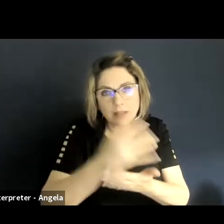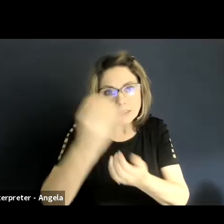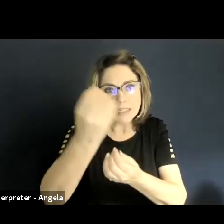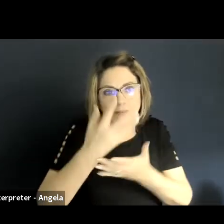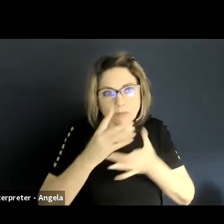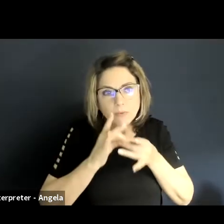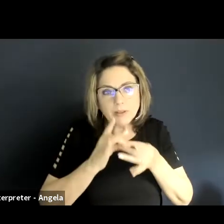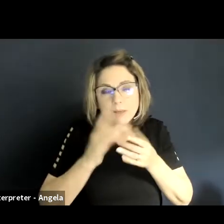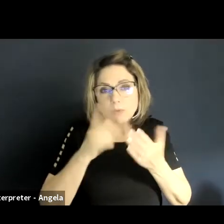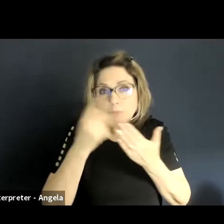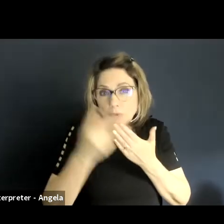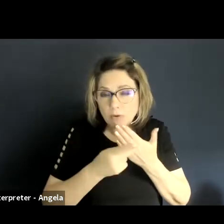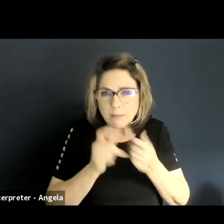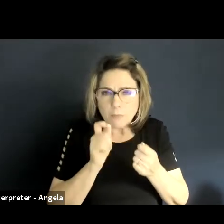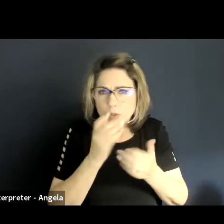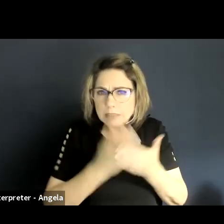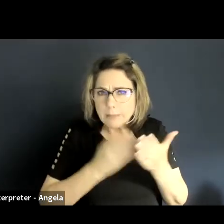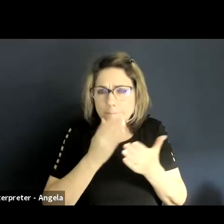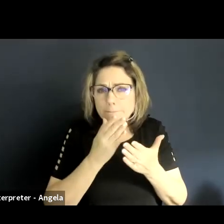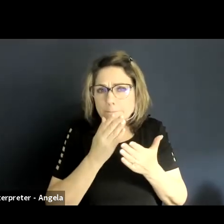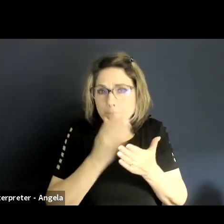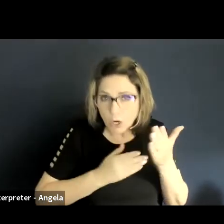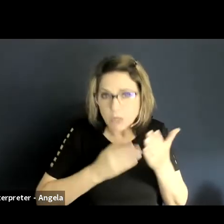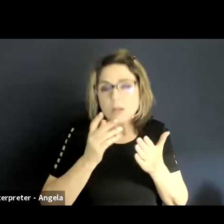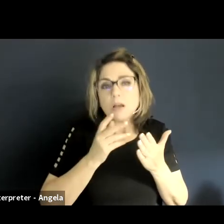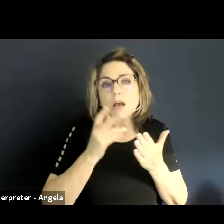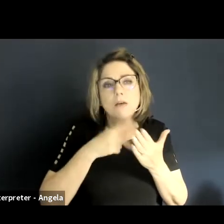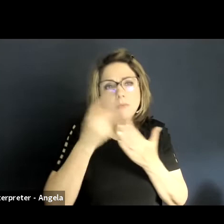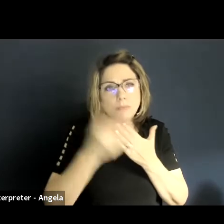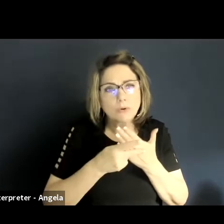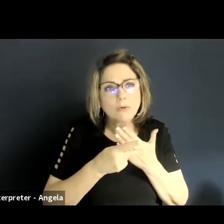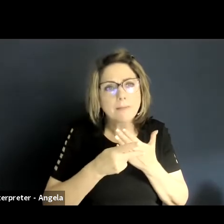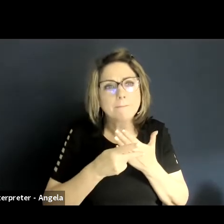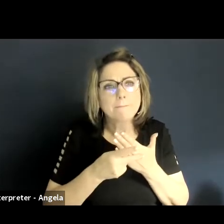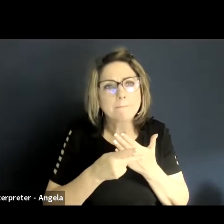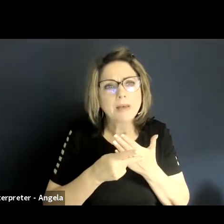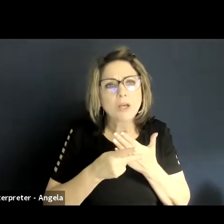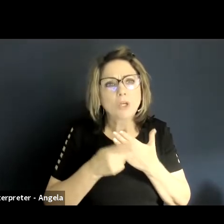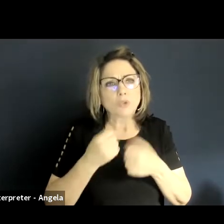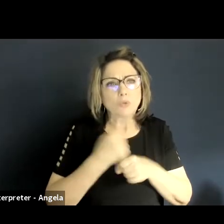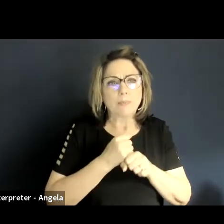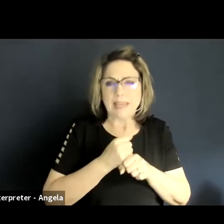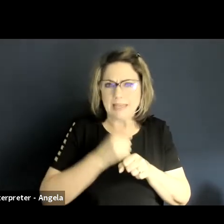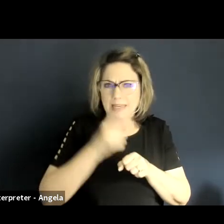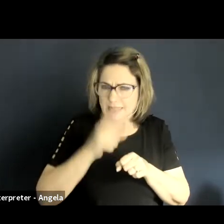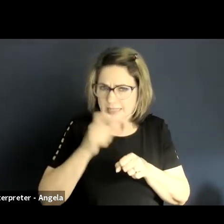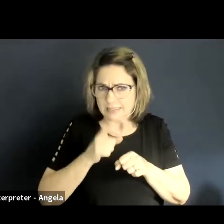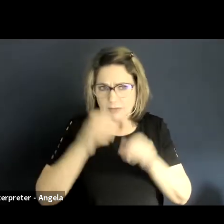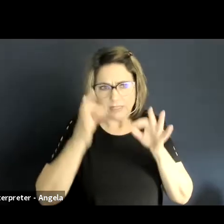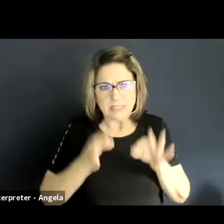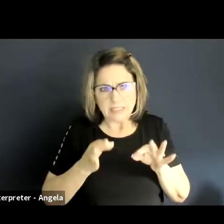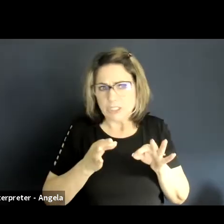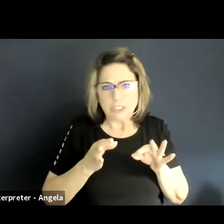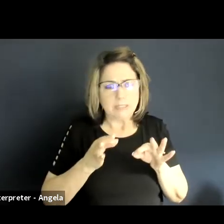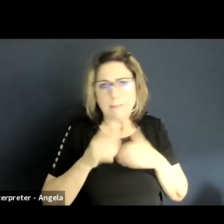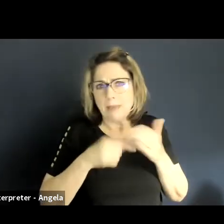program or some aspect of a program in order to make a necessary decision about the program. So evaluations can include a whole bunch of different